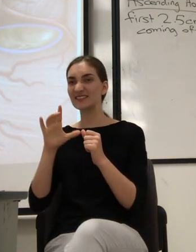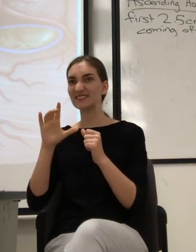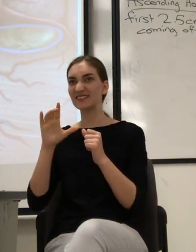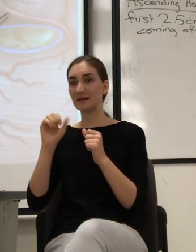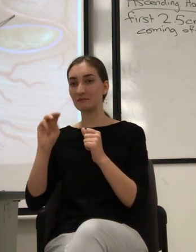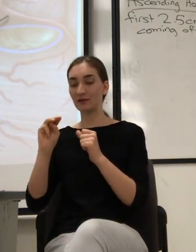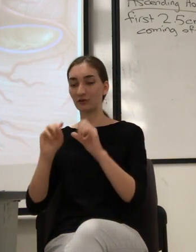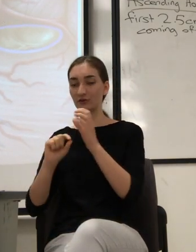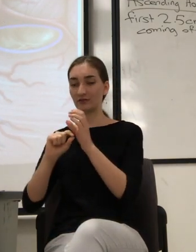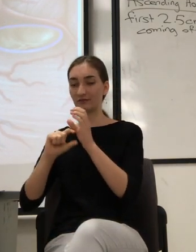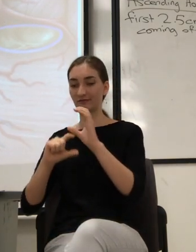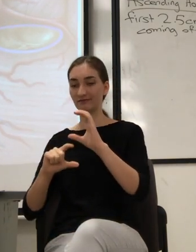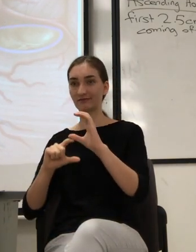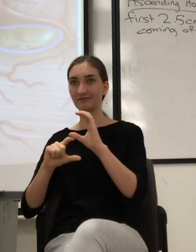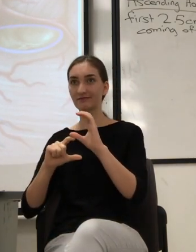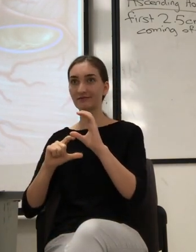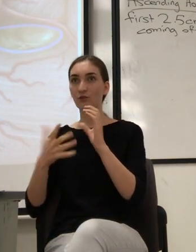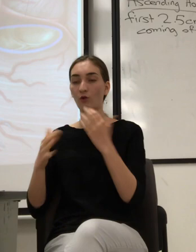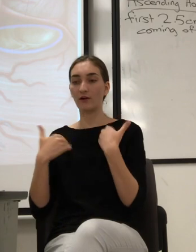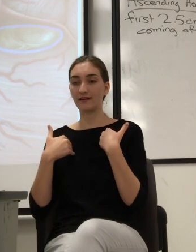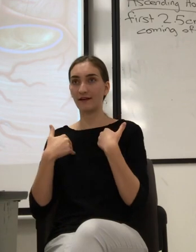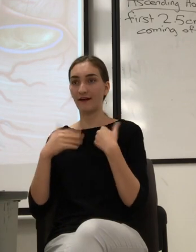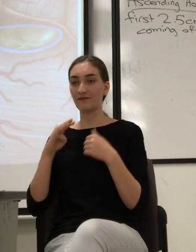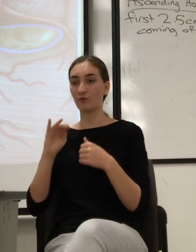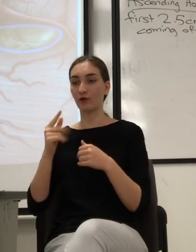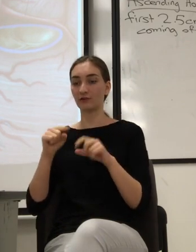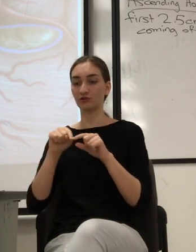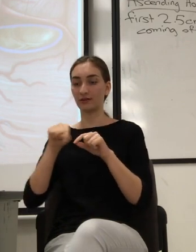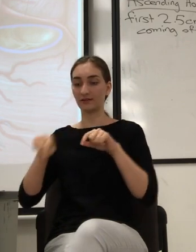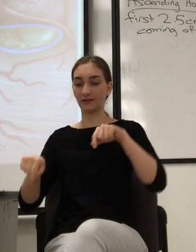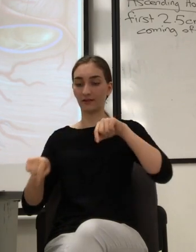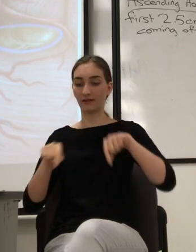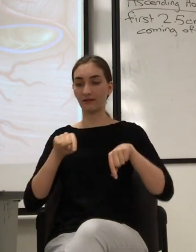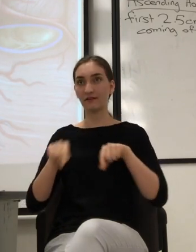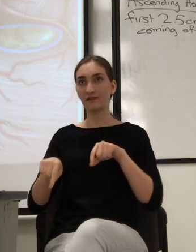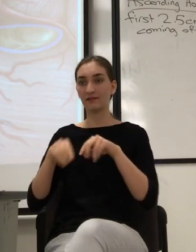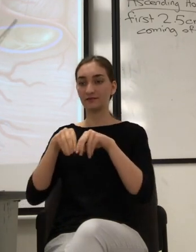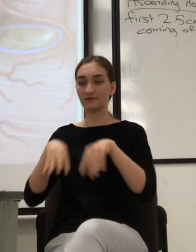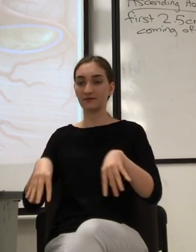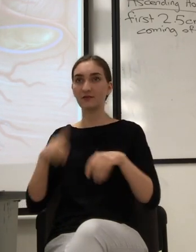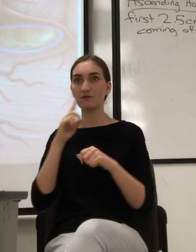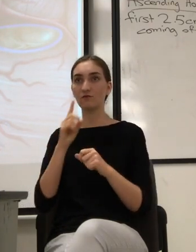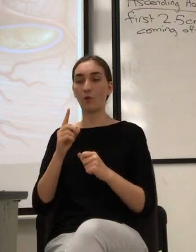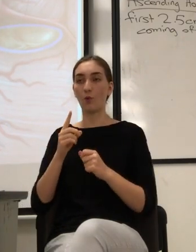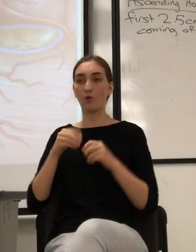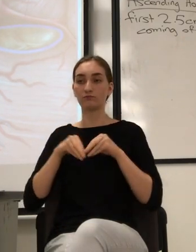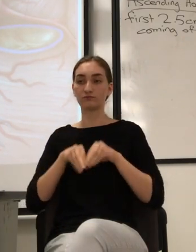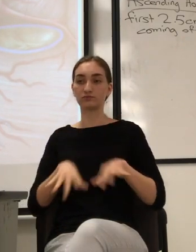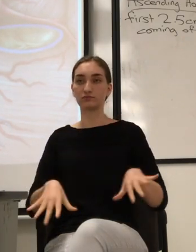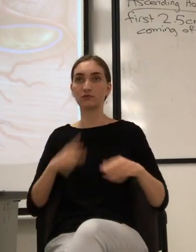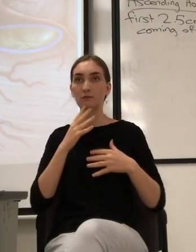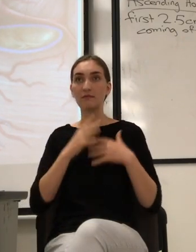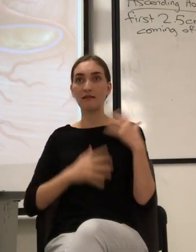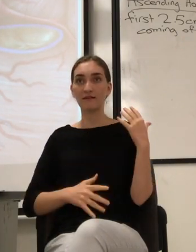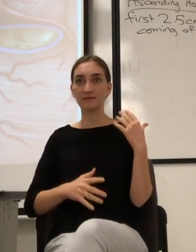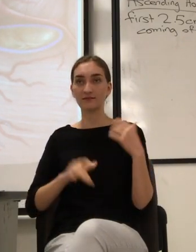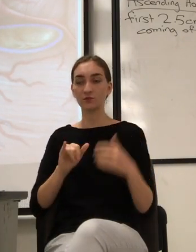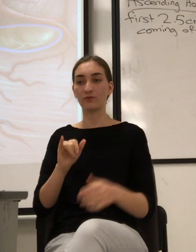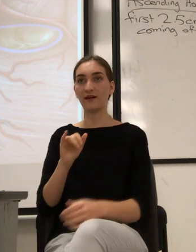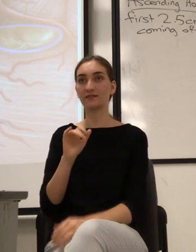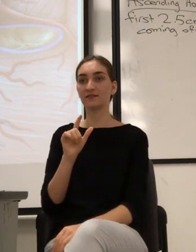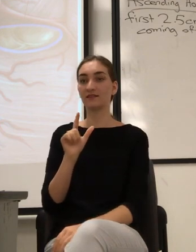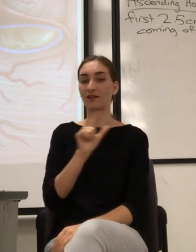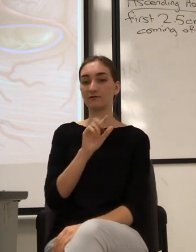off of you that will distribute blood to the myocardium. So this is the left and right coronary arteries.